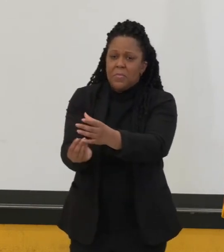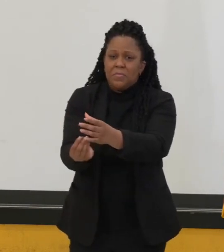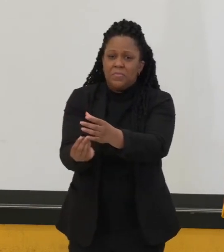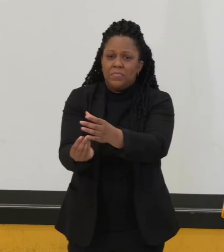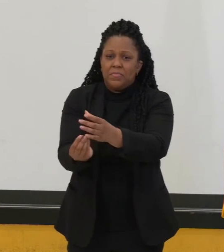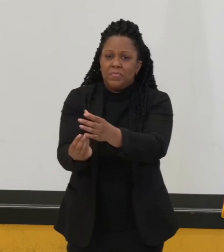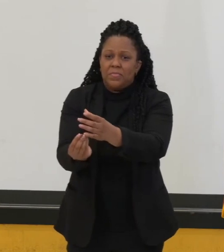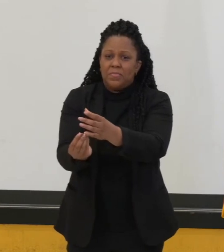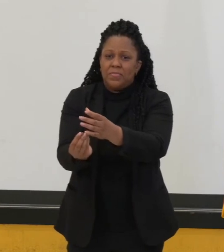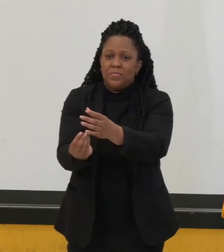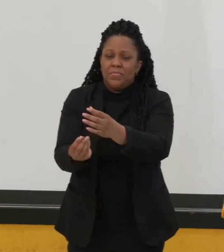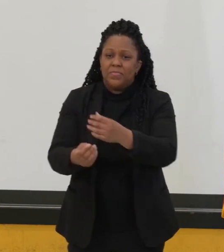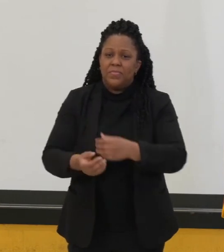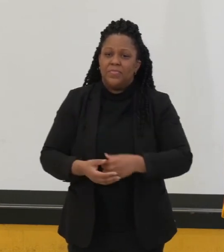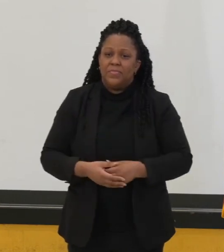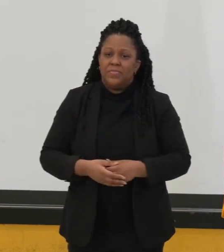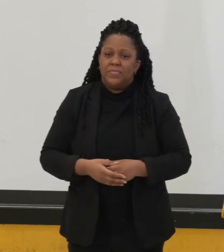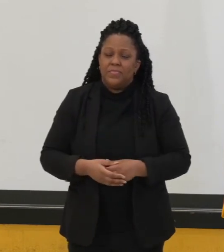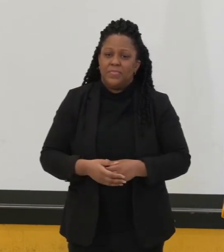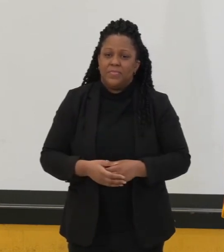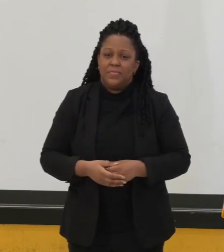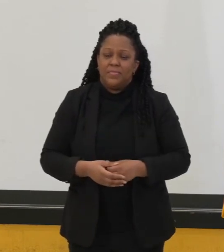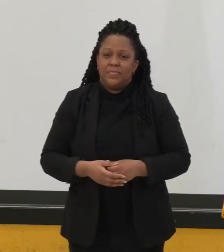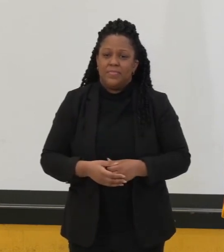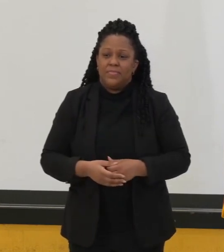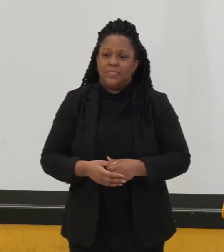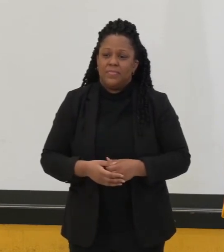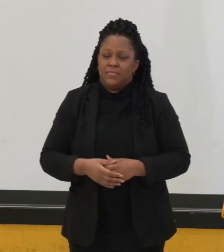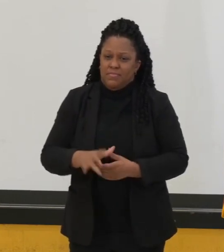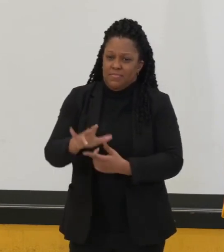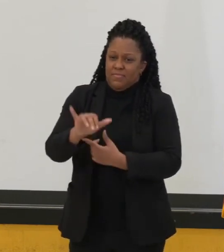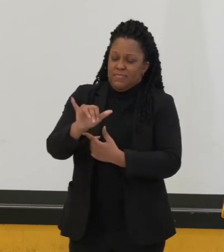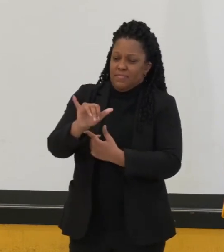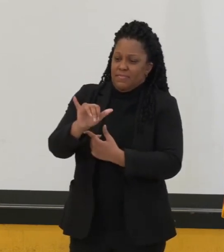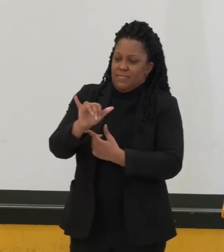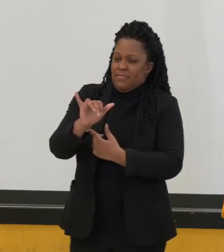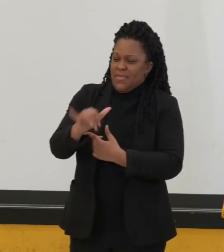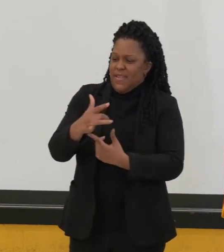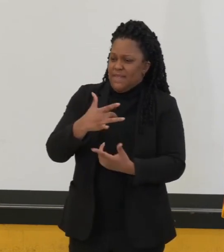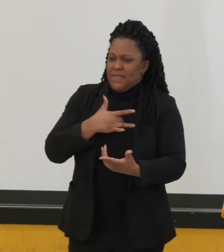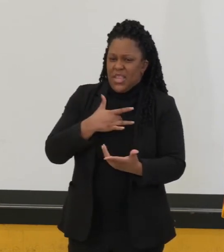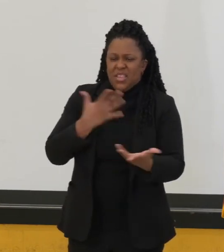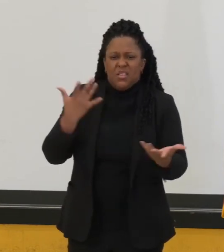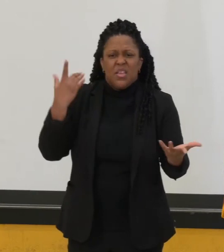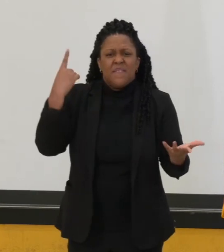as the ultimate result of a traffic stop.